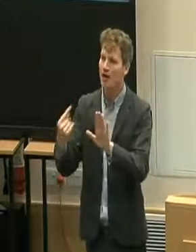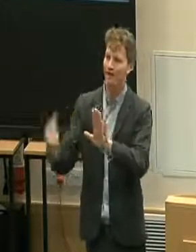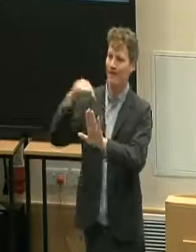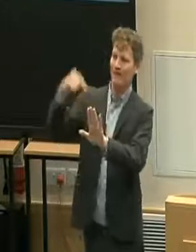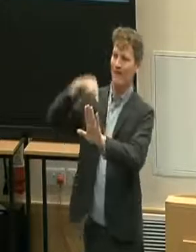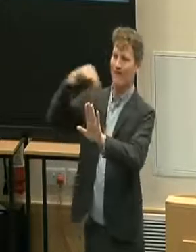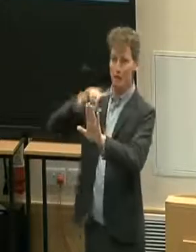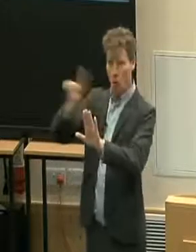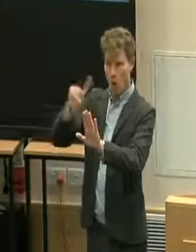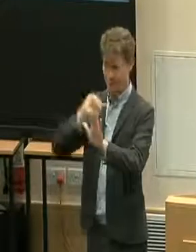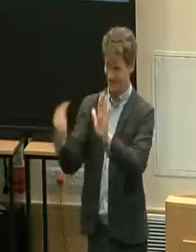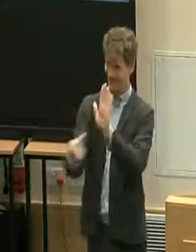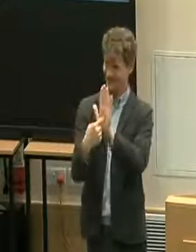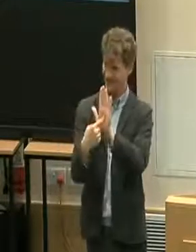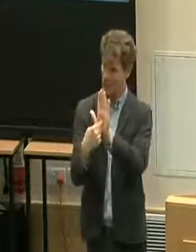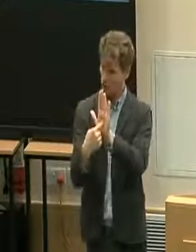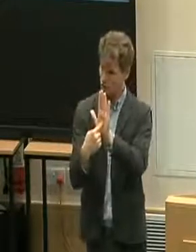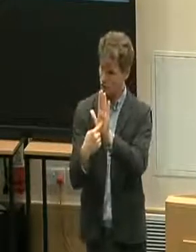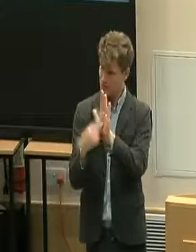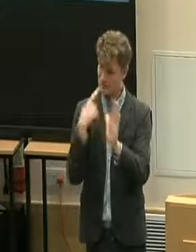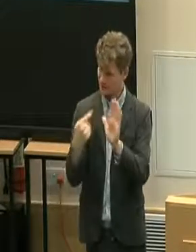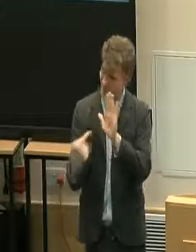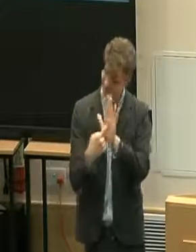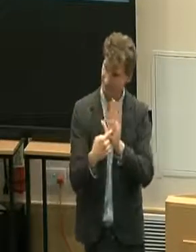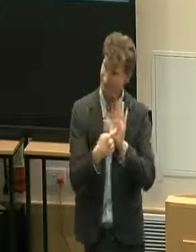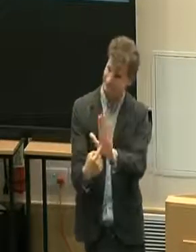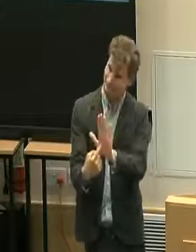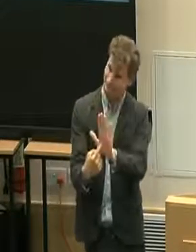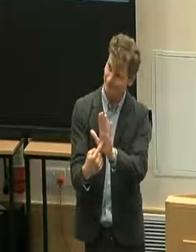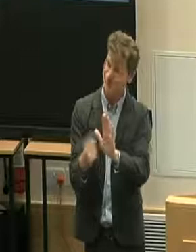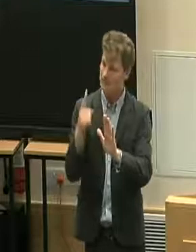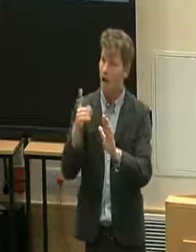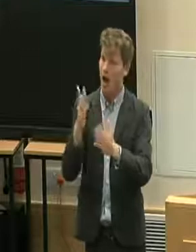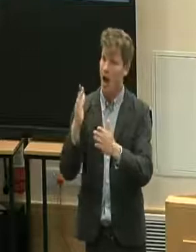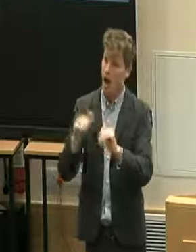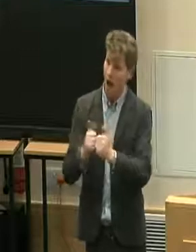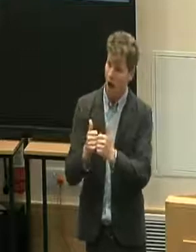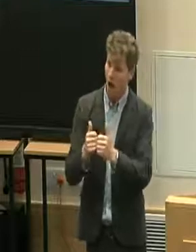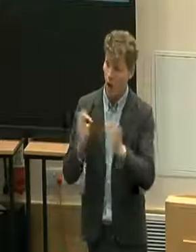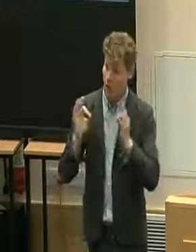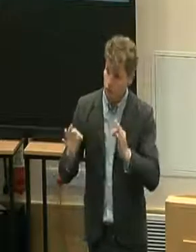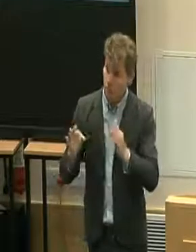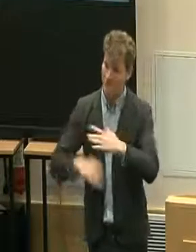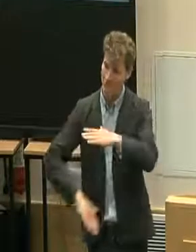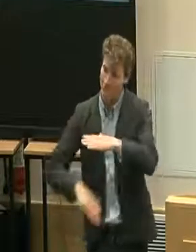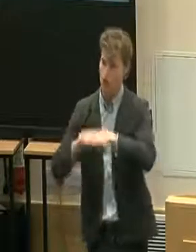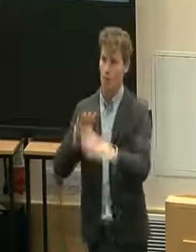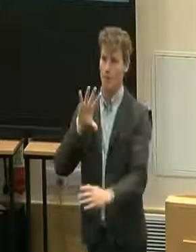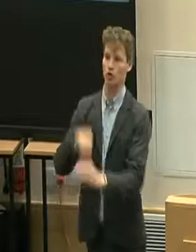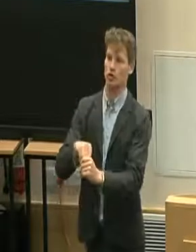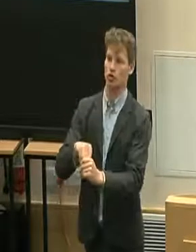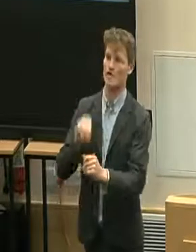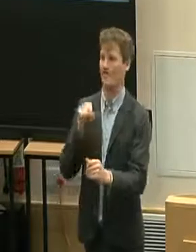it requires, by virtue of that, full participation of the affected group, in this case, people with